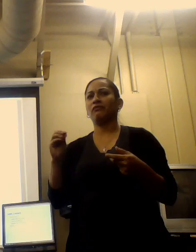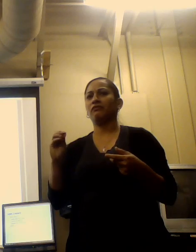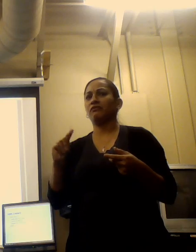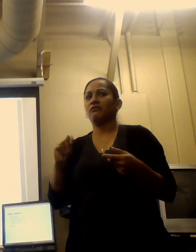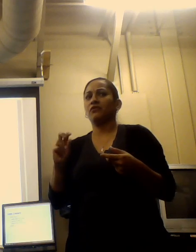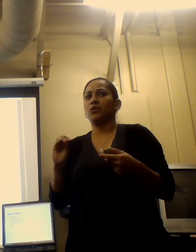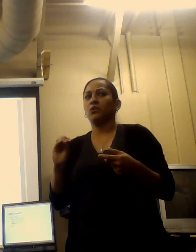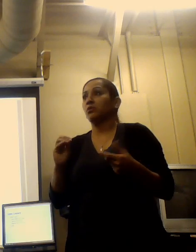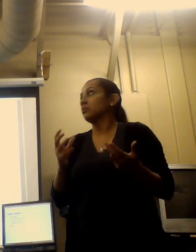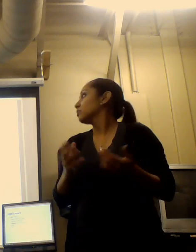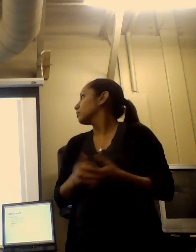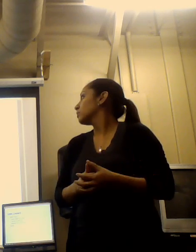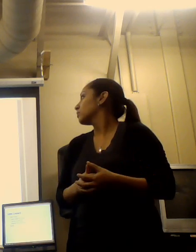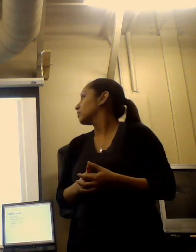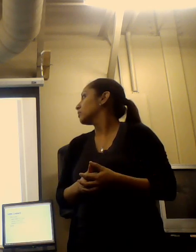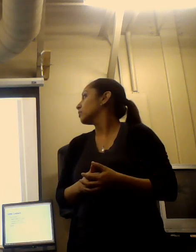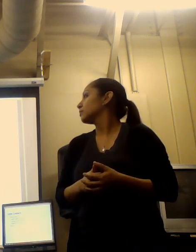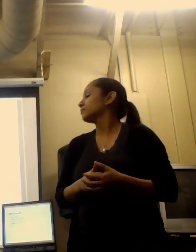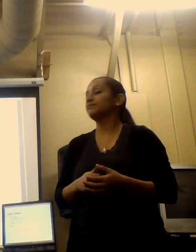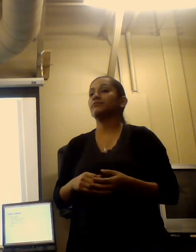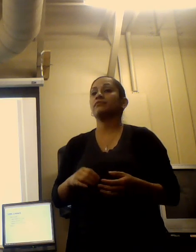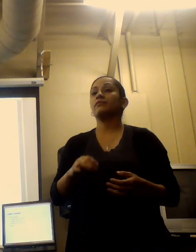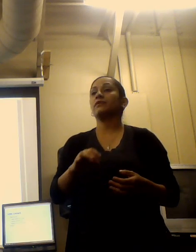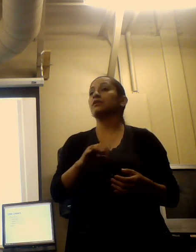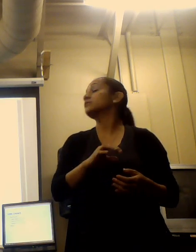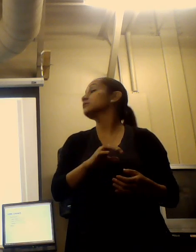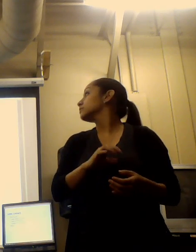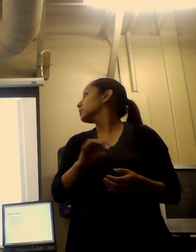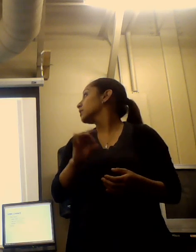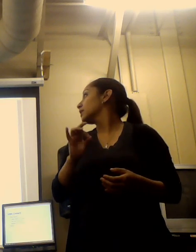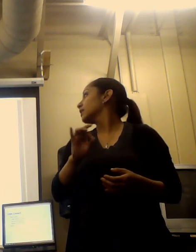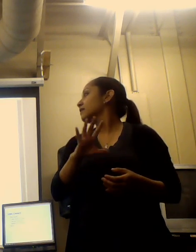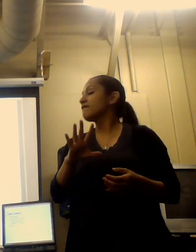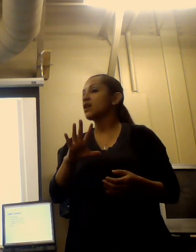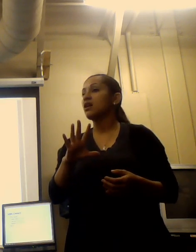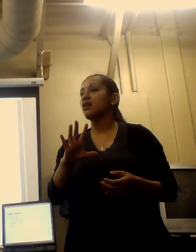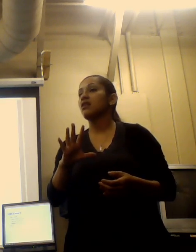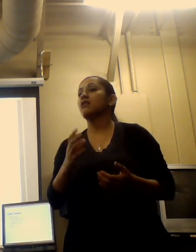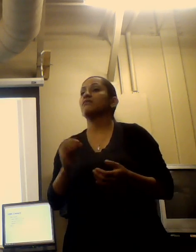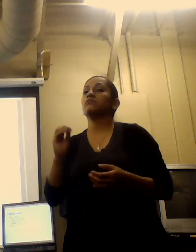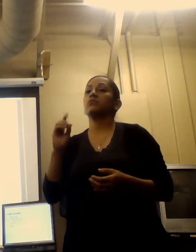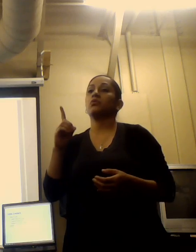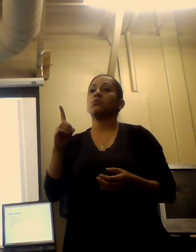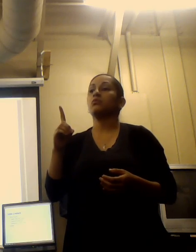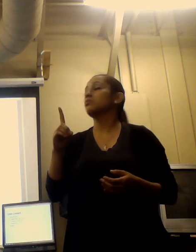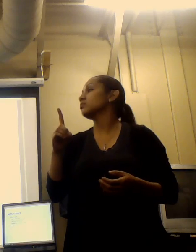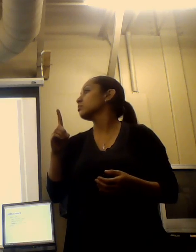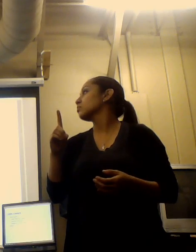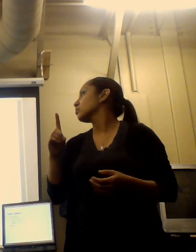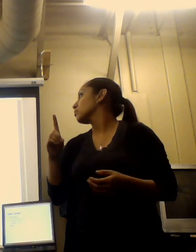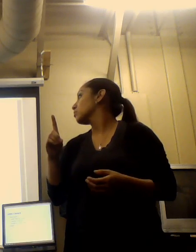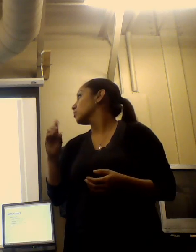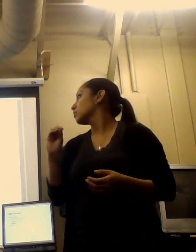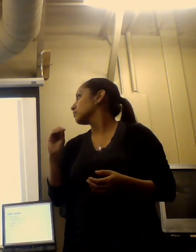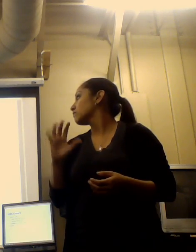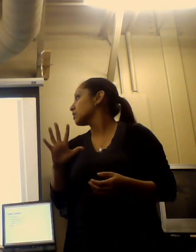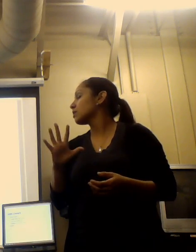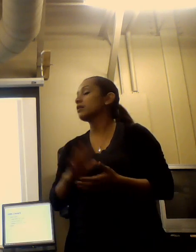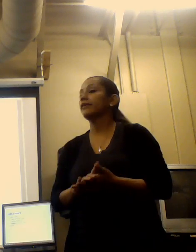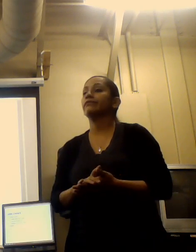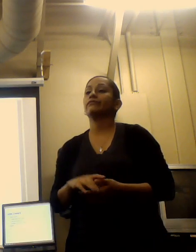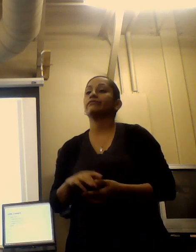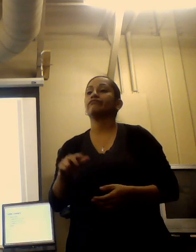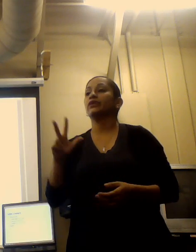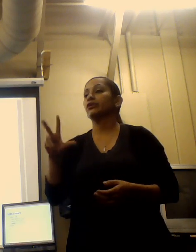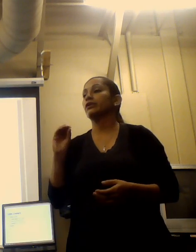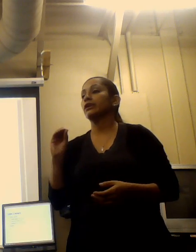that 85, 105, 300 would be considered a telephoto lens. And if you were going to go buy